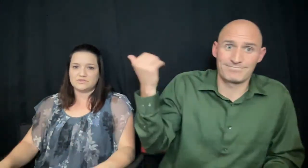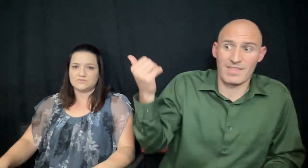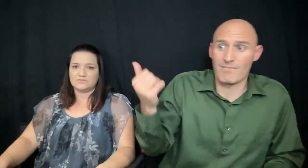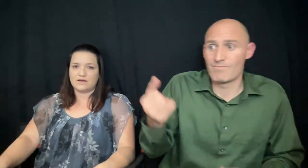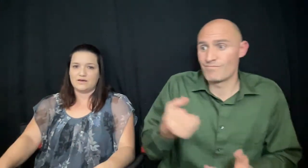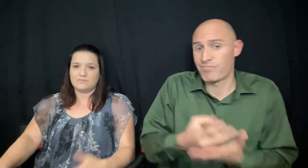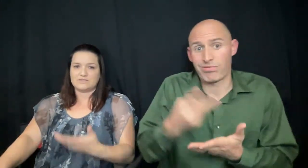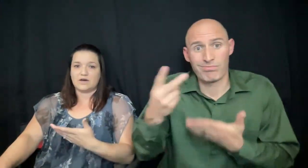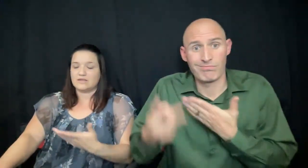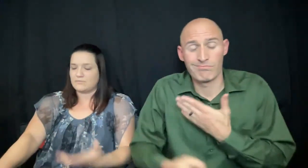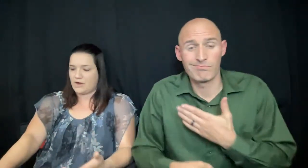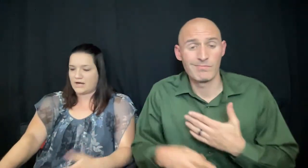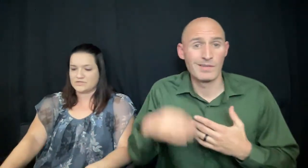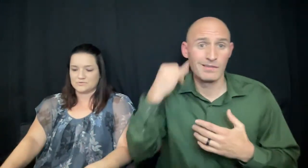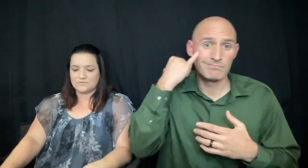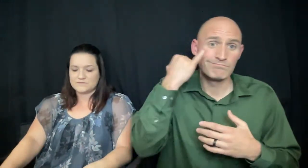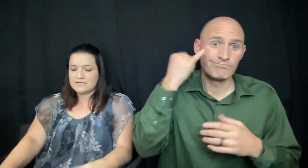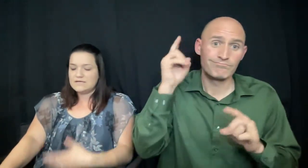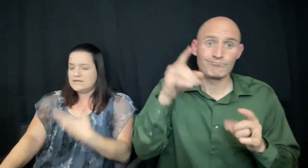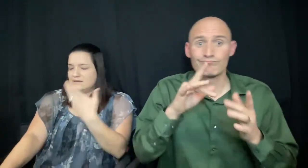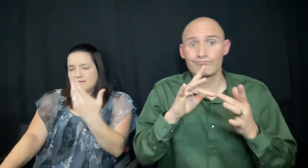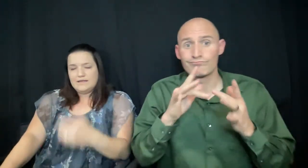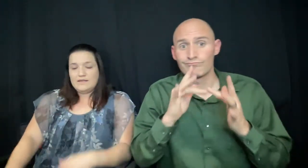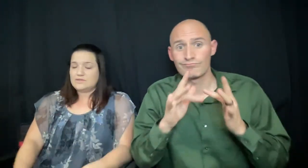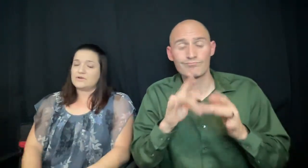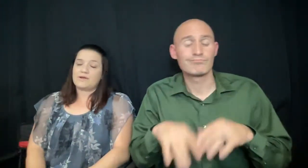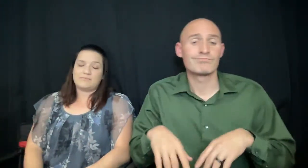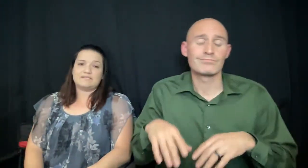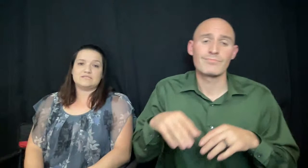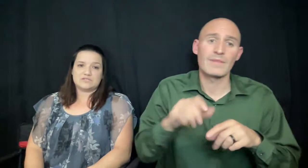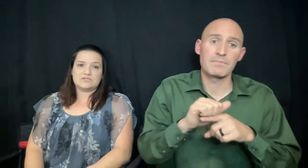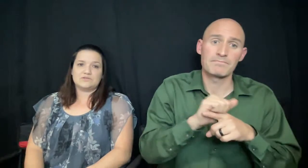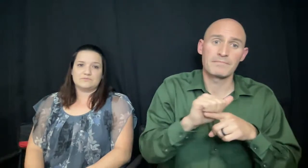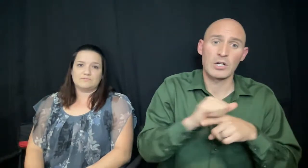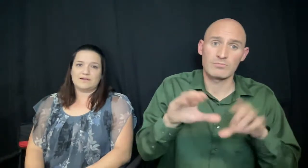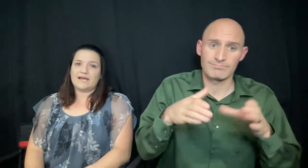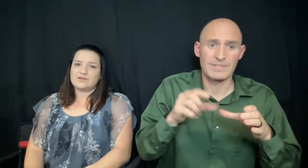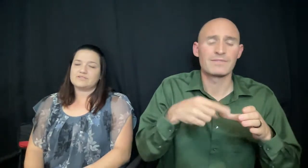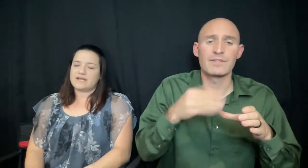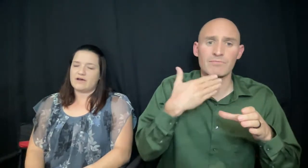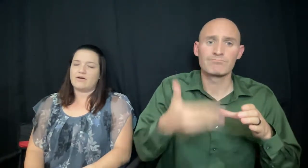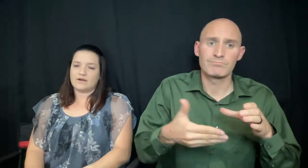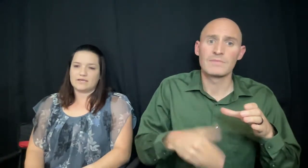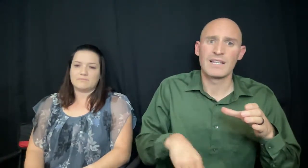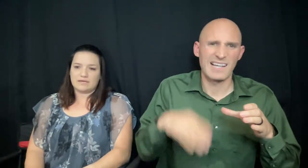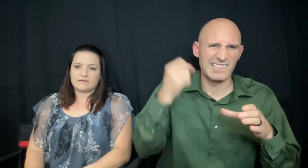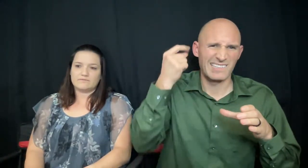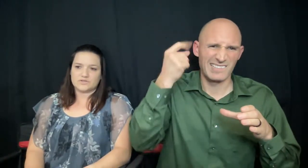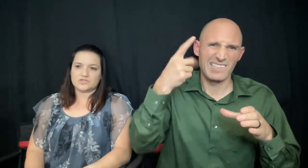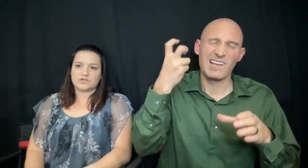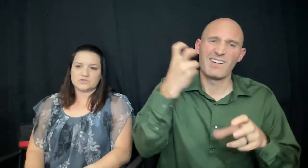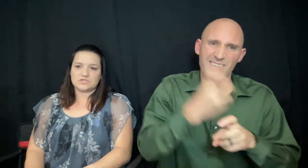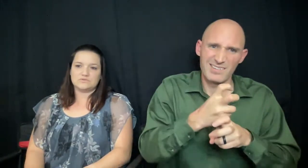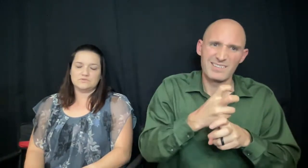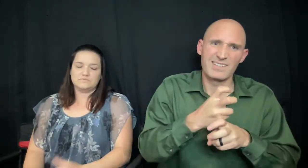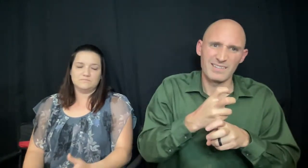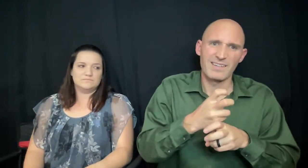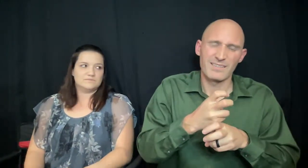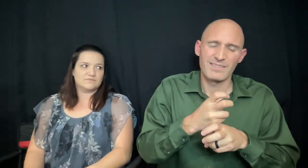to these online practice groups. They're great places too, but I understand how hard it can be, for sure, to